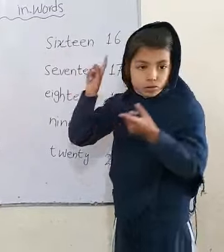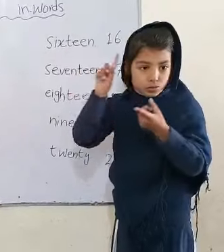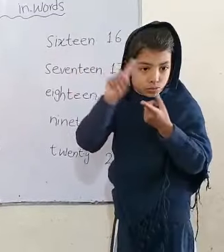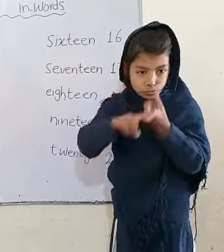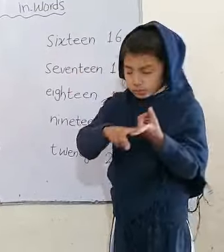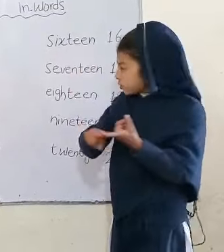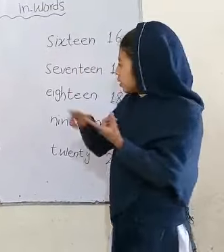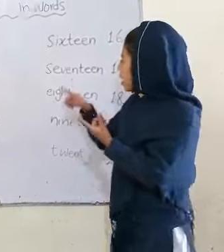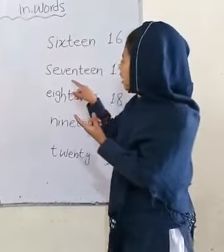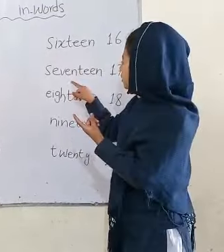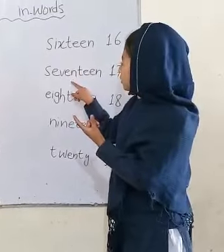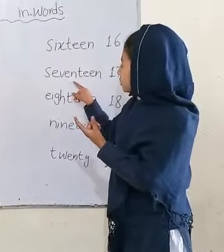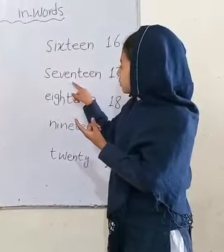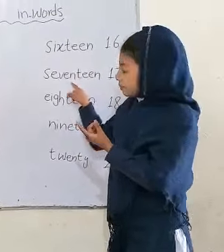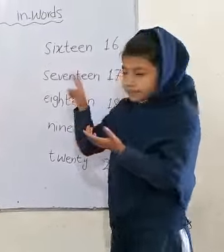E N